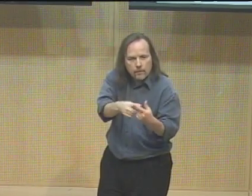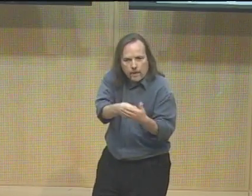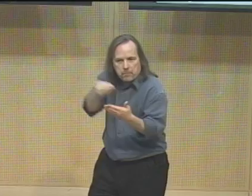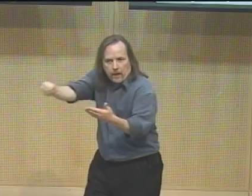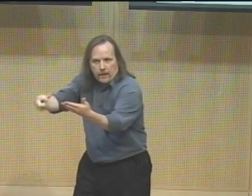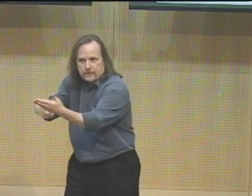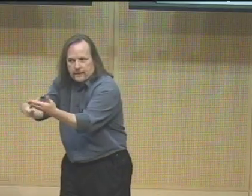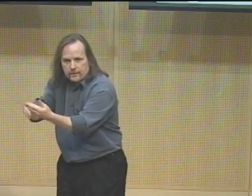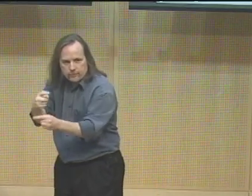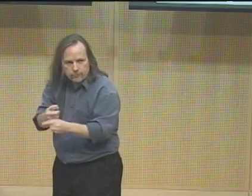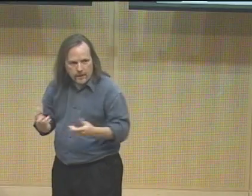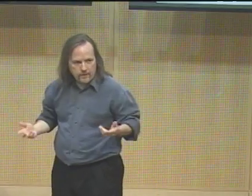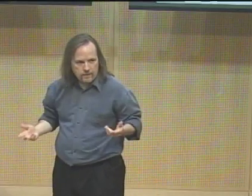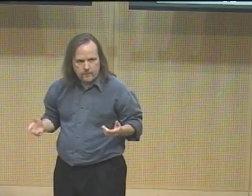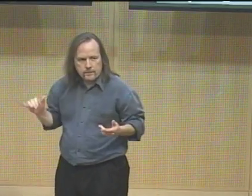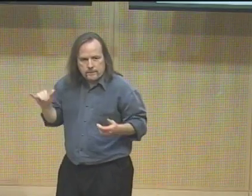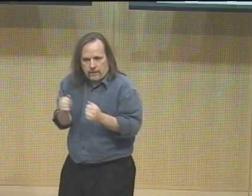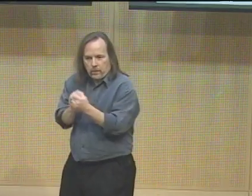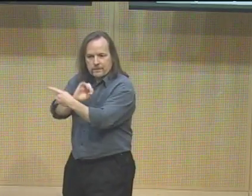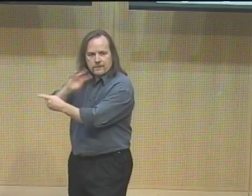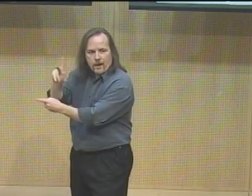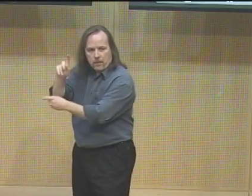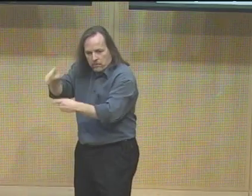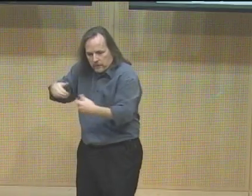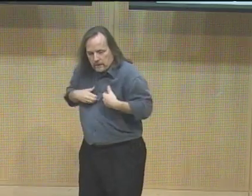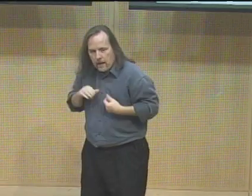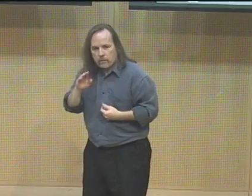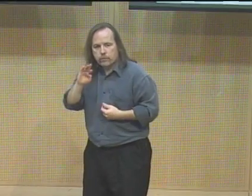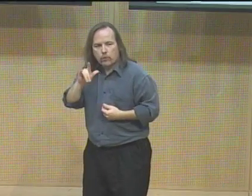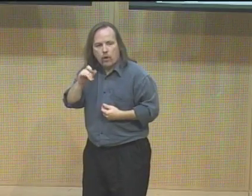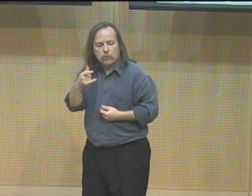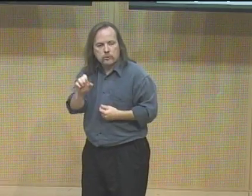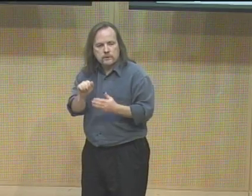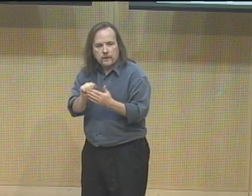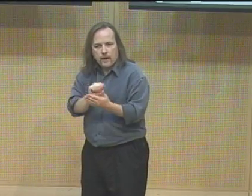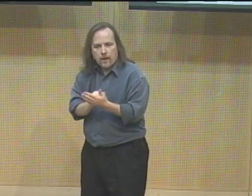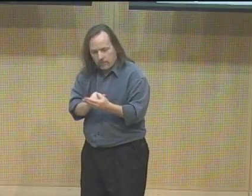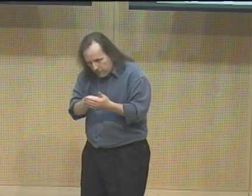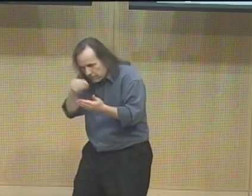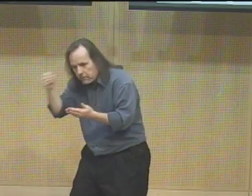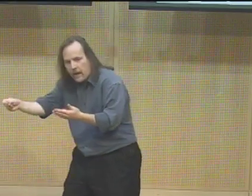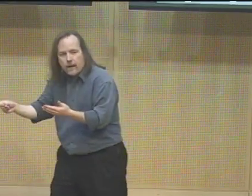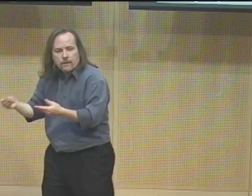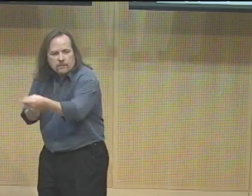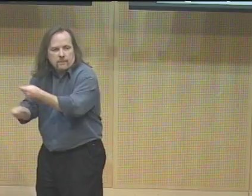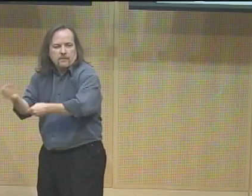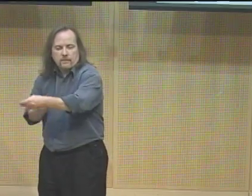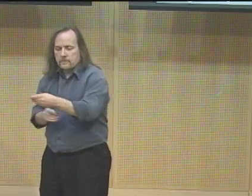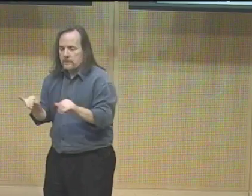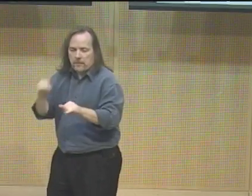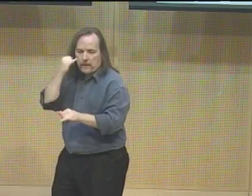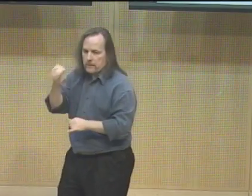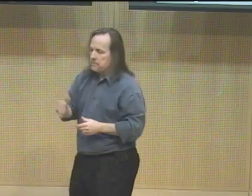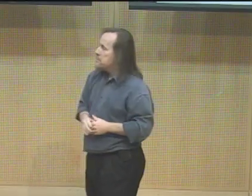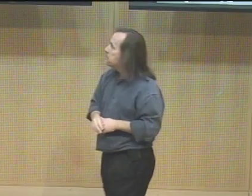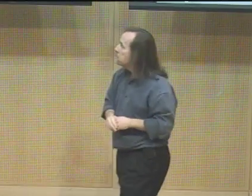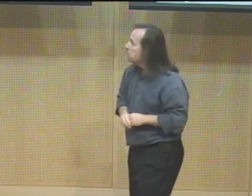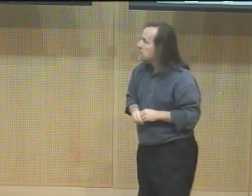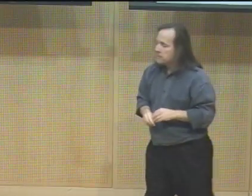And so then you have PayPal in order to purchase that ticket. PayPal acts as a